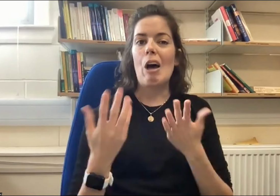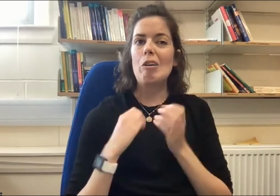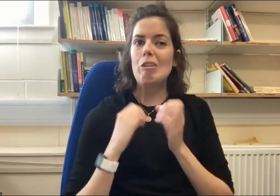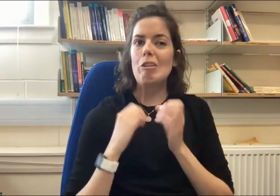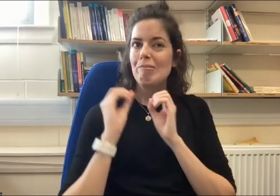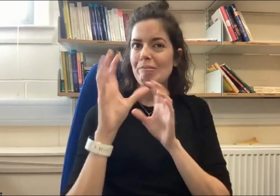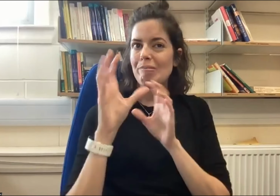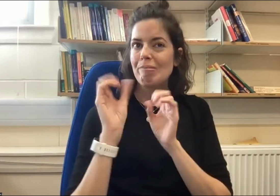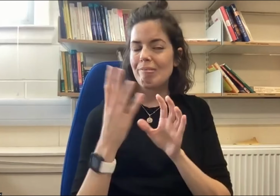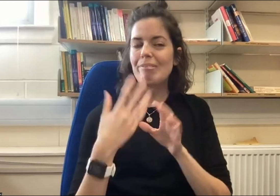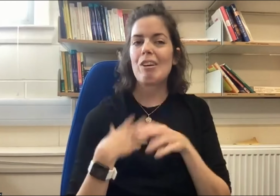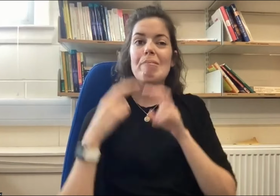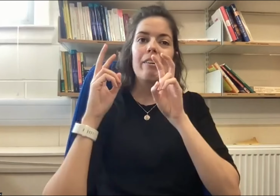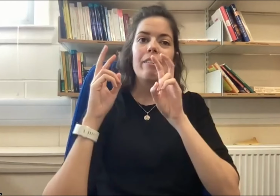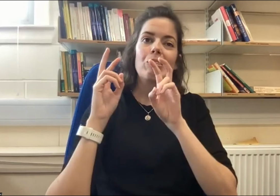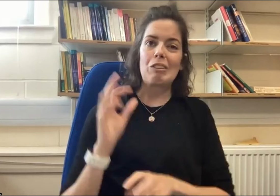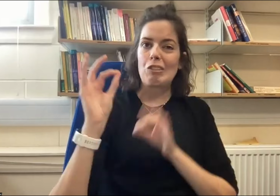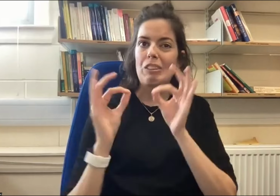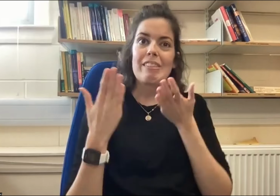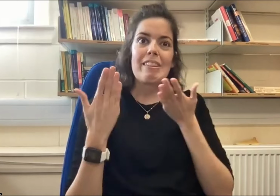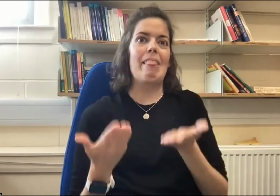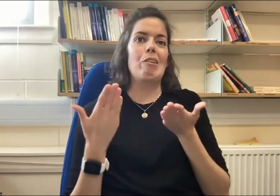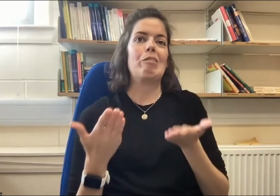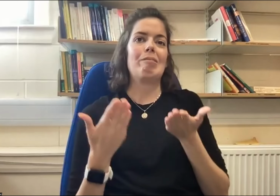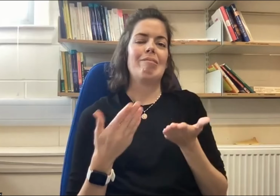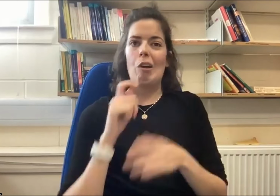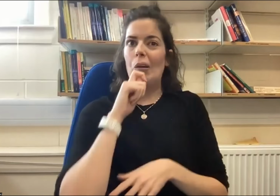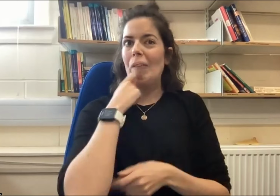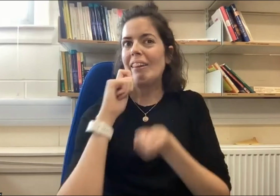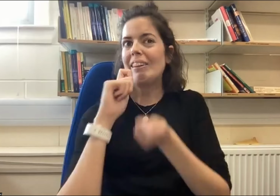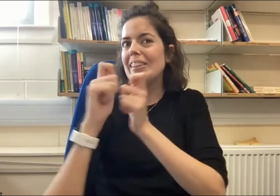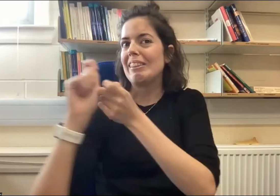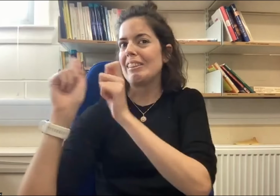ideas. So now I want to talk a little bit